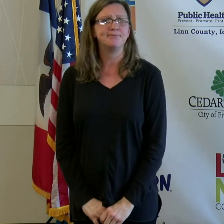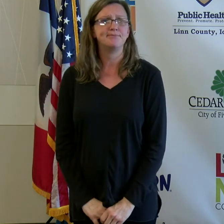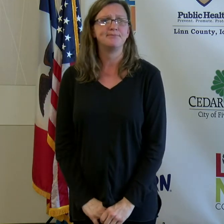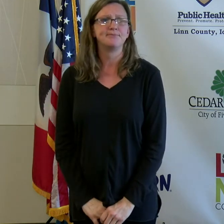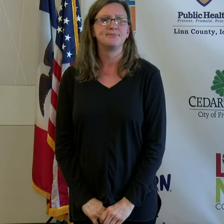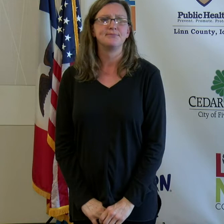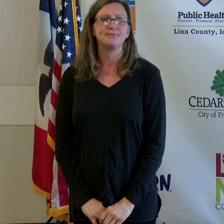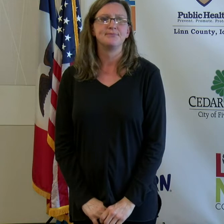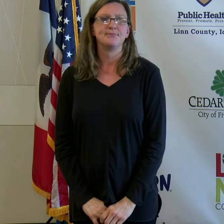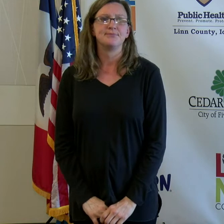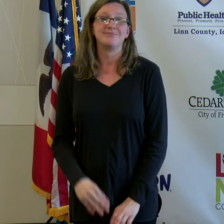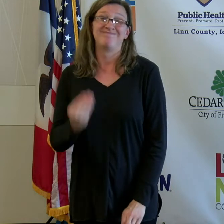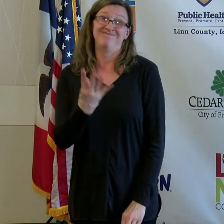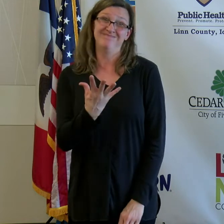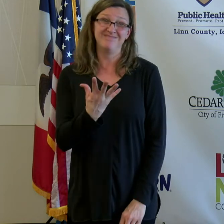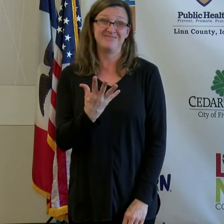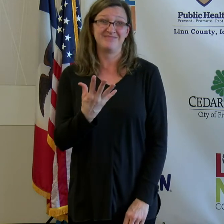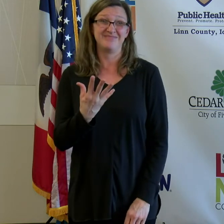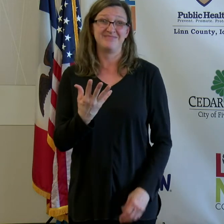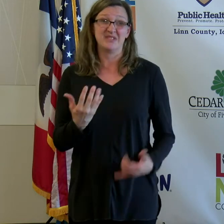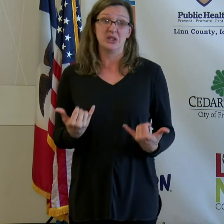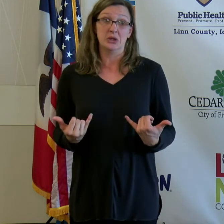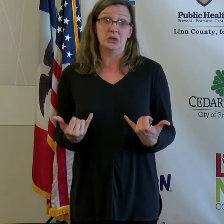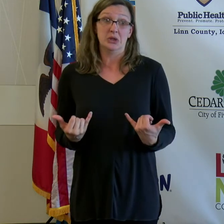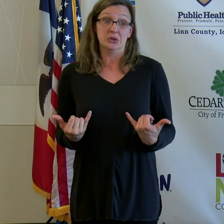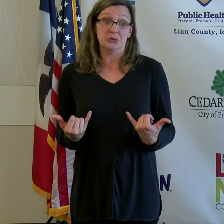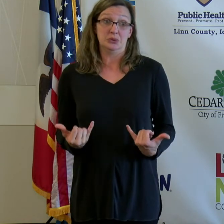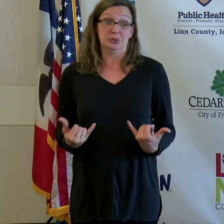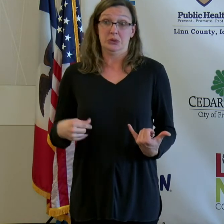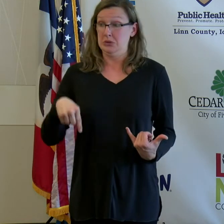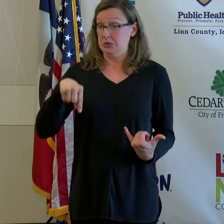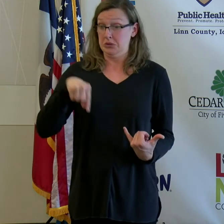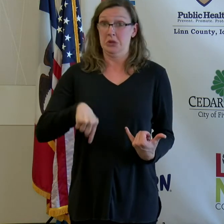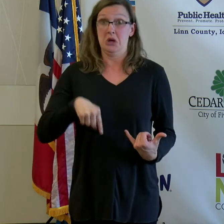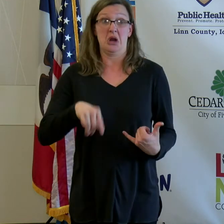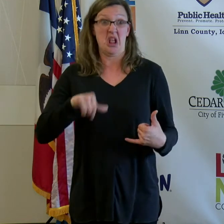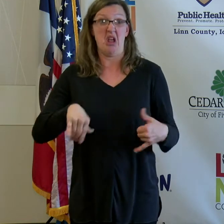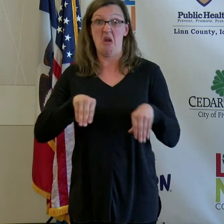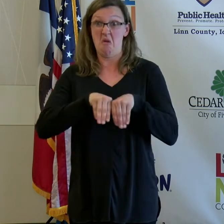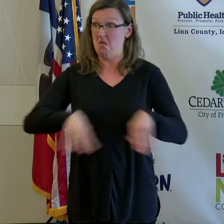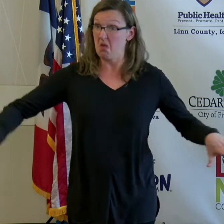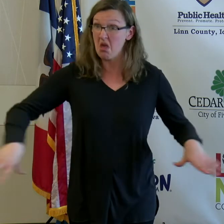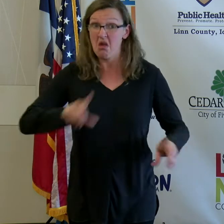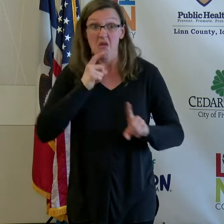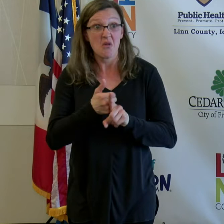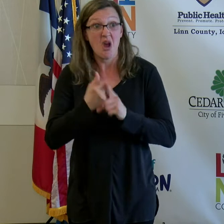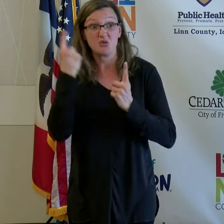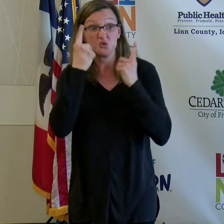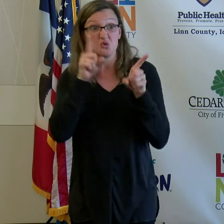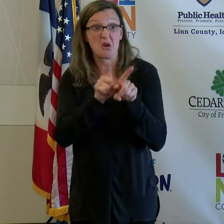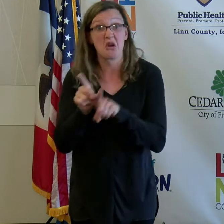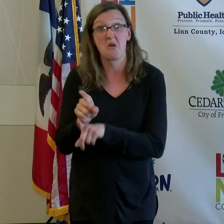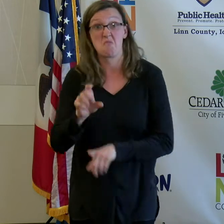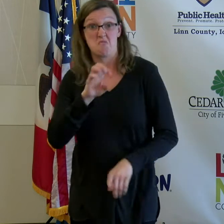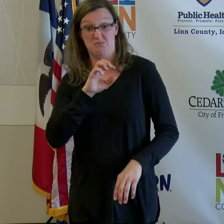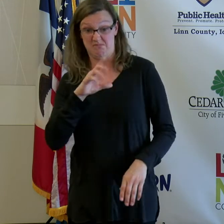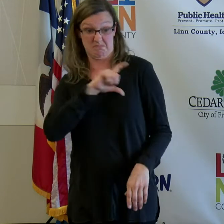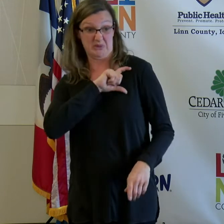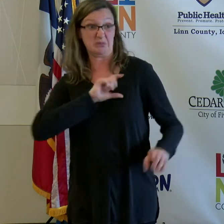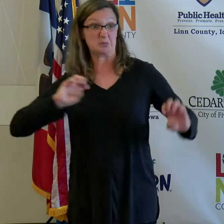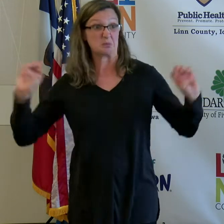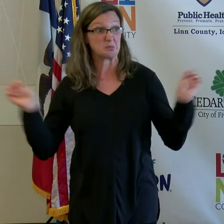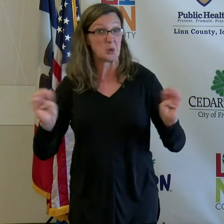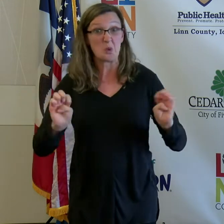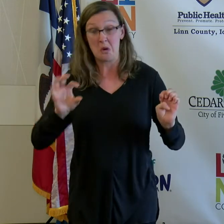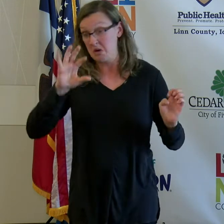become a police or law enforcement emergency. Again, this is a public health emergency. This is about